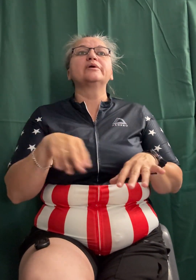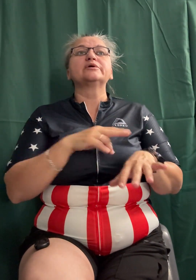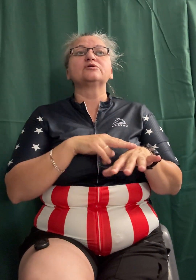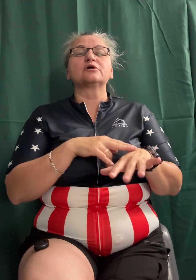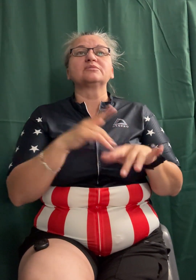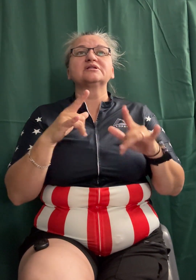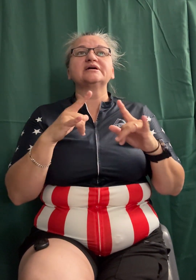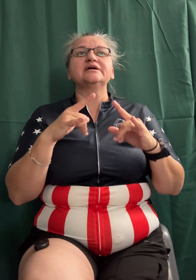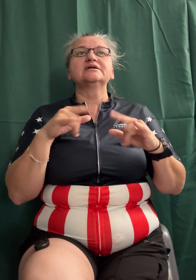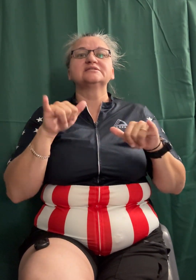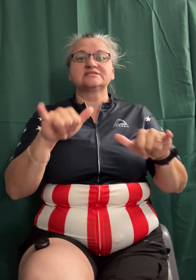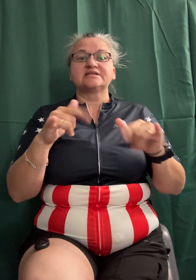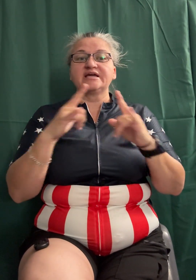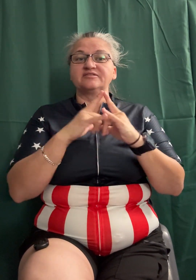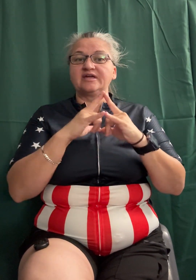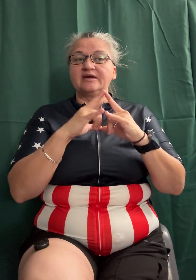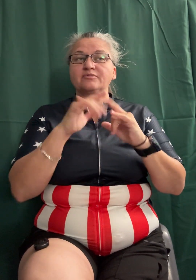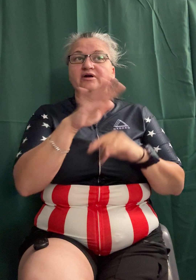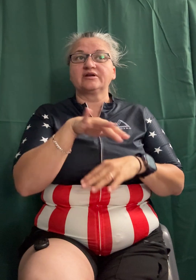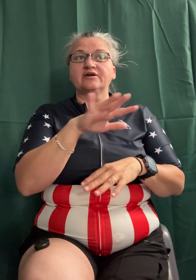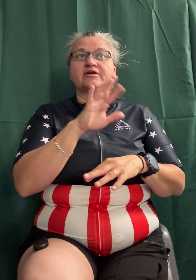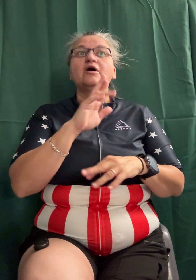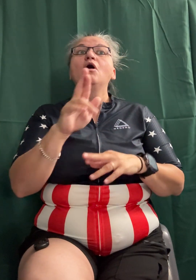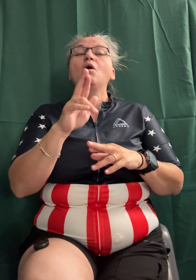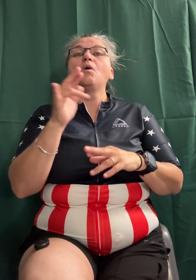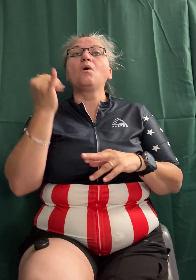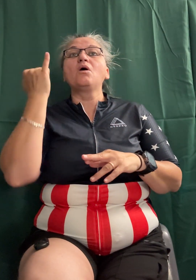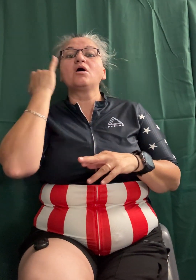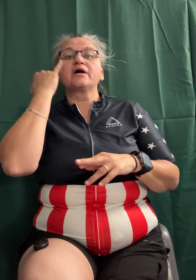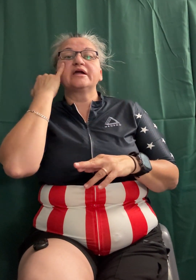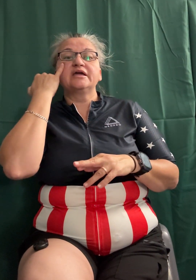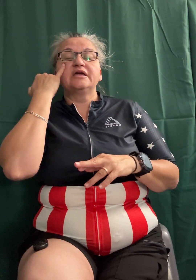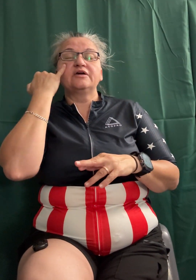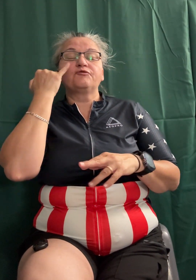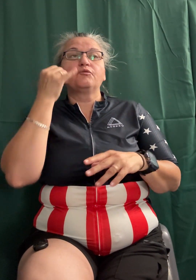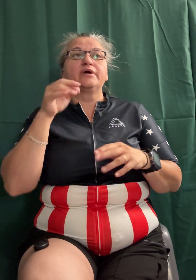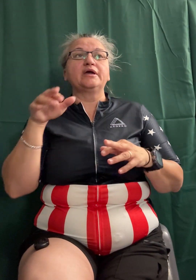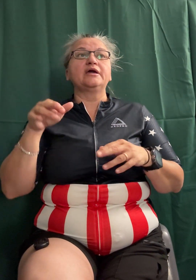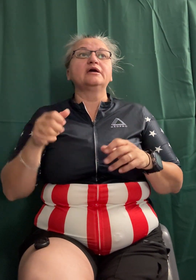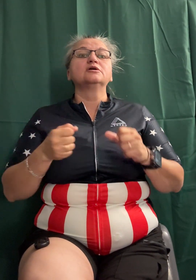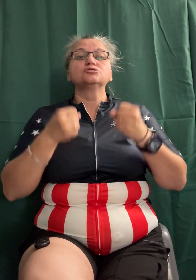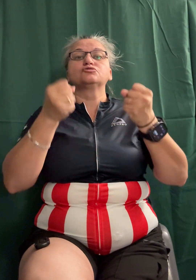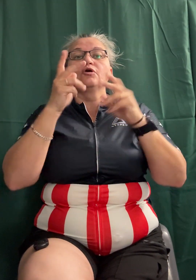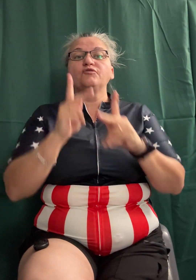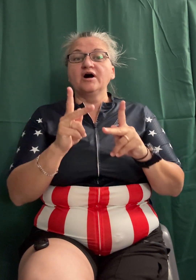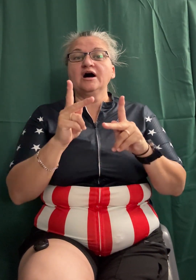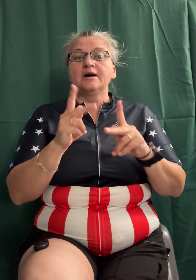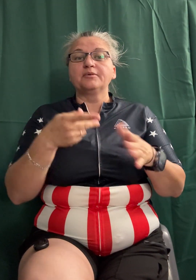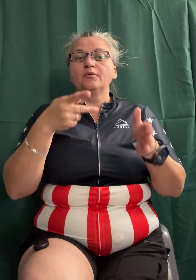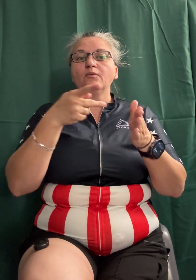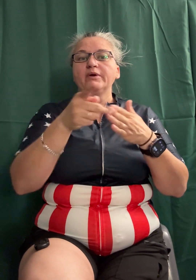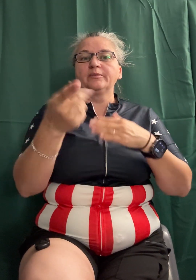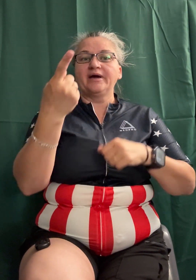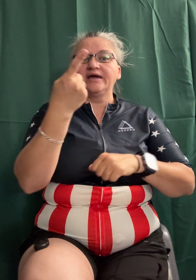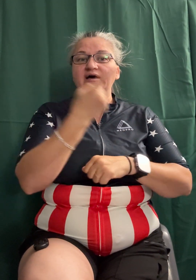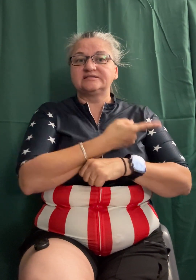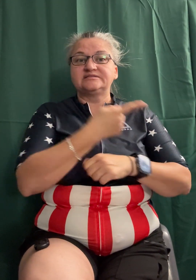would normally stay at the campground area, or if we drove up, we would pay a